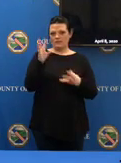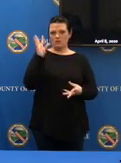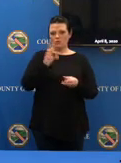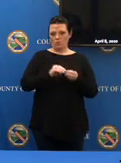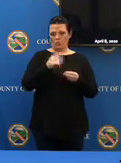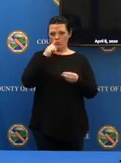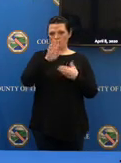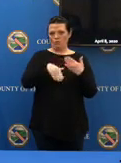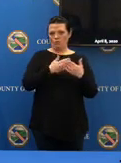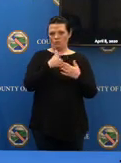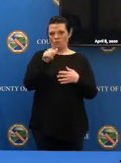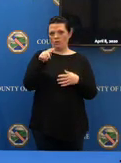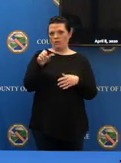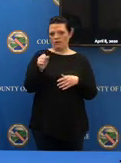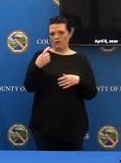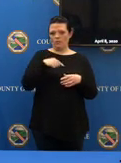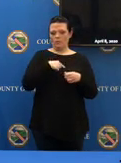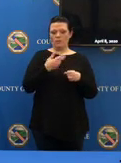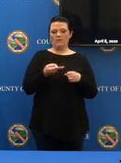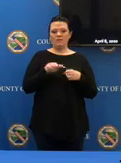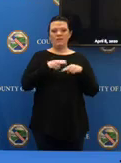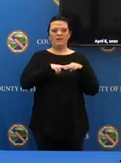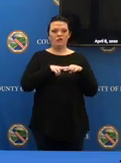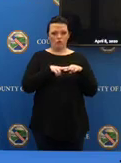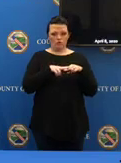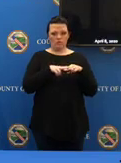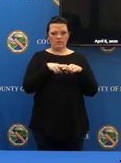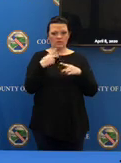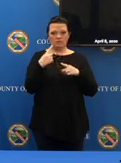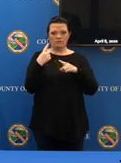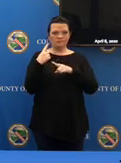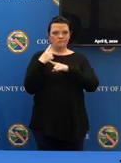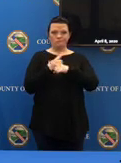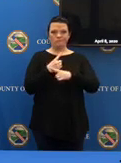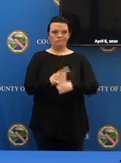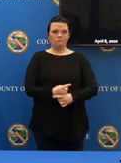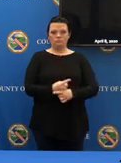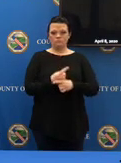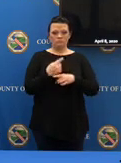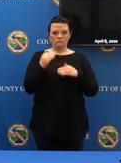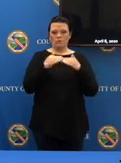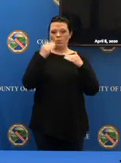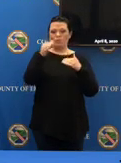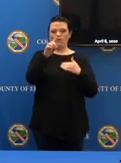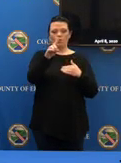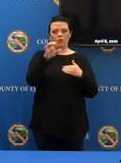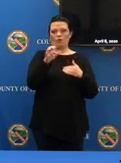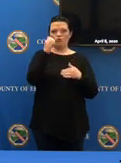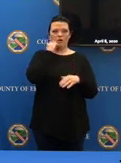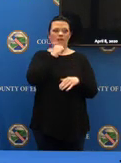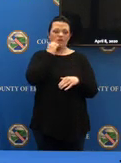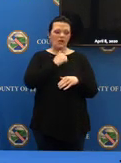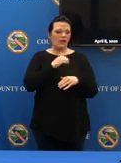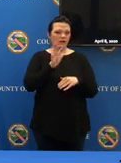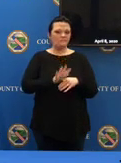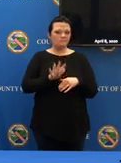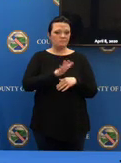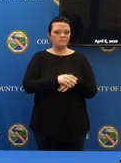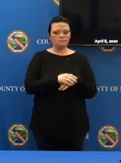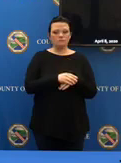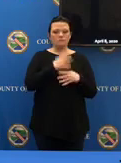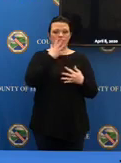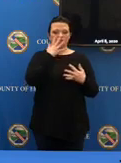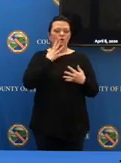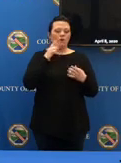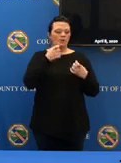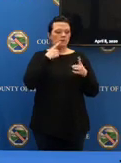labs. We have increased on a regular basis, at least over 100 cases it seems like each day. Unfortunately, I have